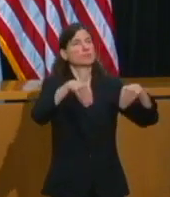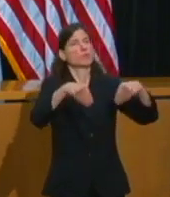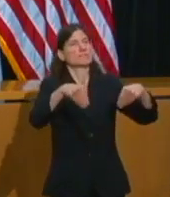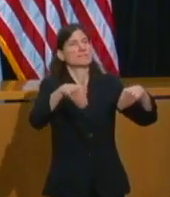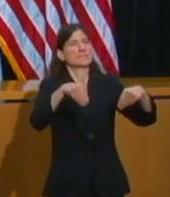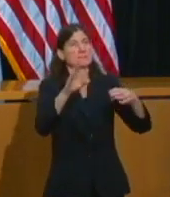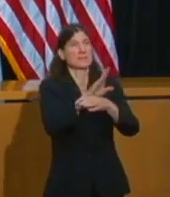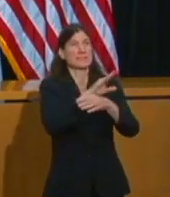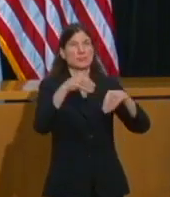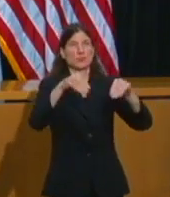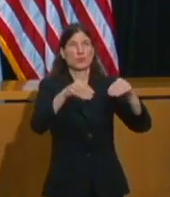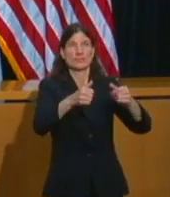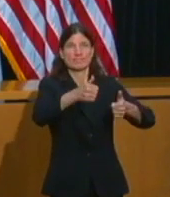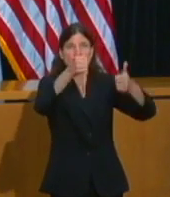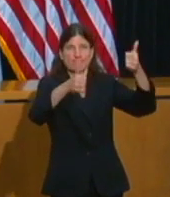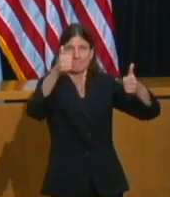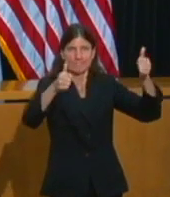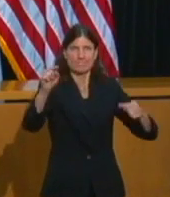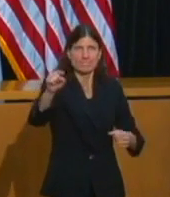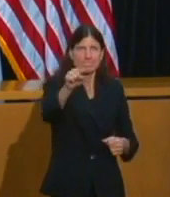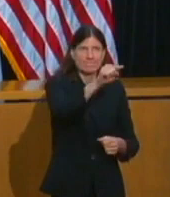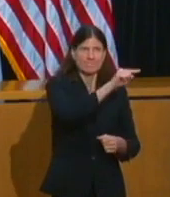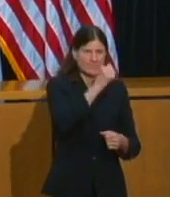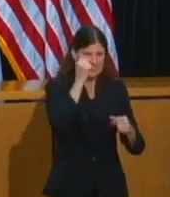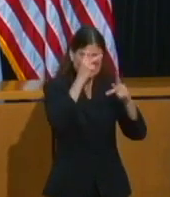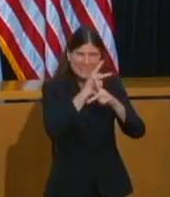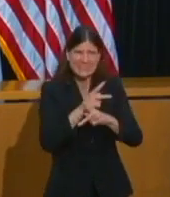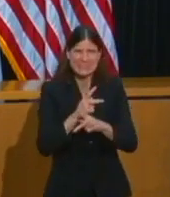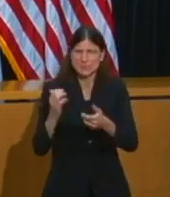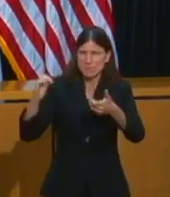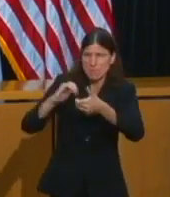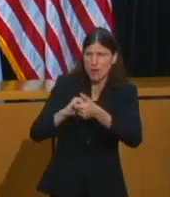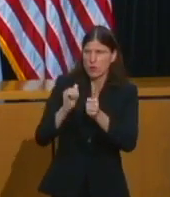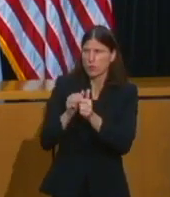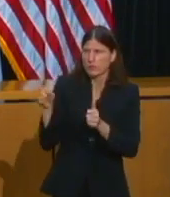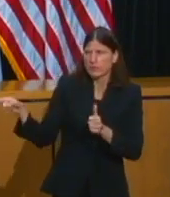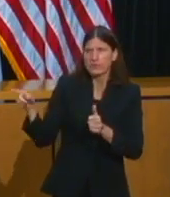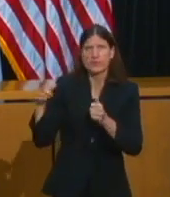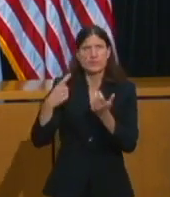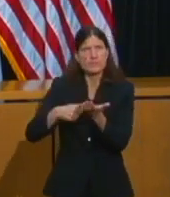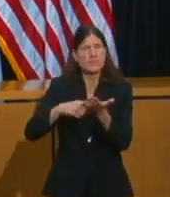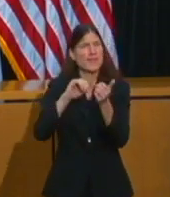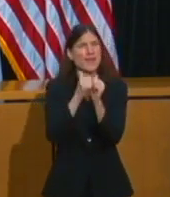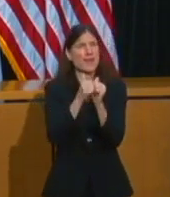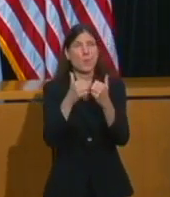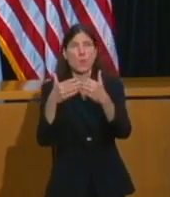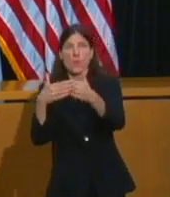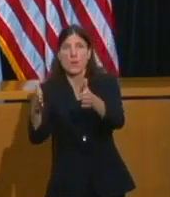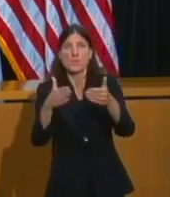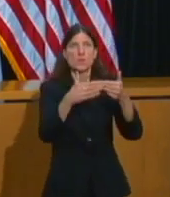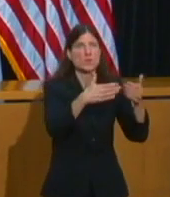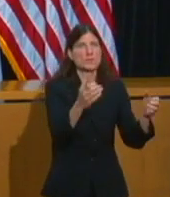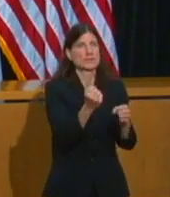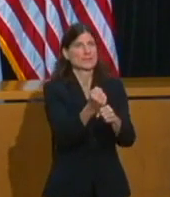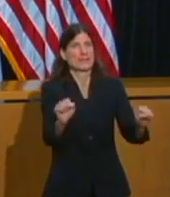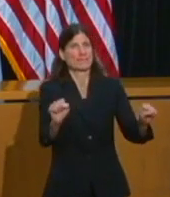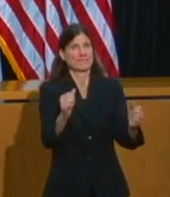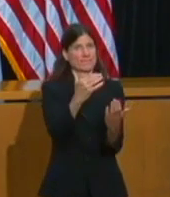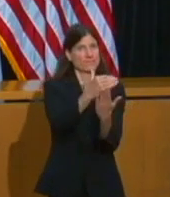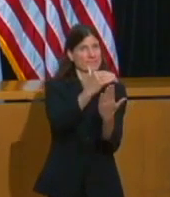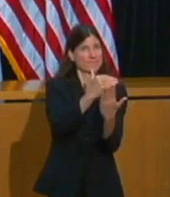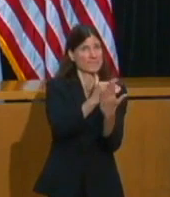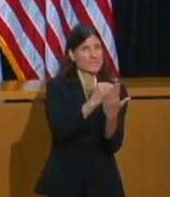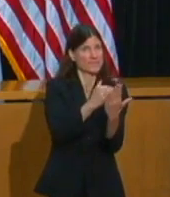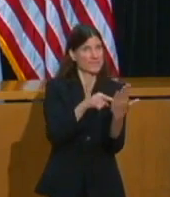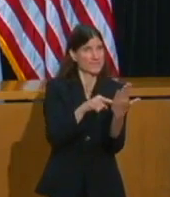lot over these past few months to support the residents of our Commonwealth and also deal with